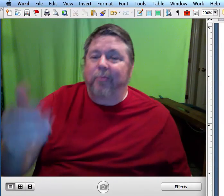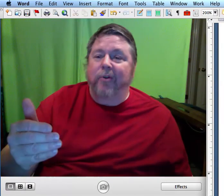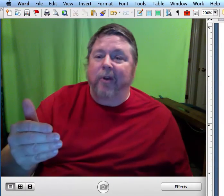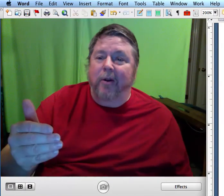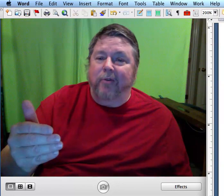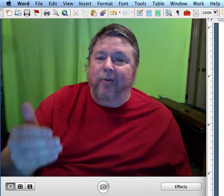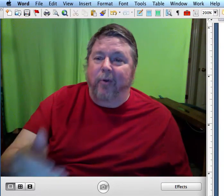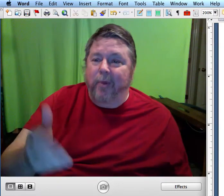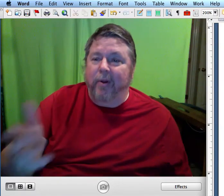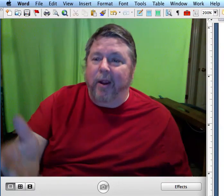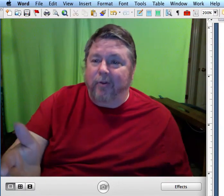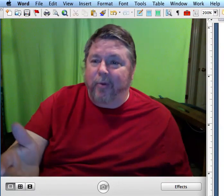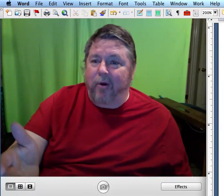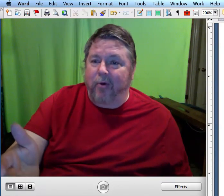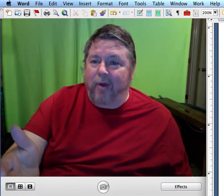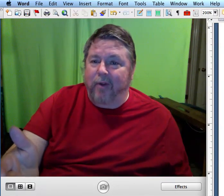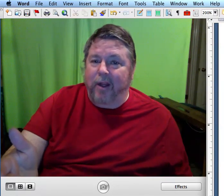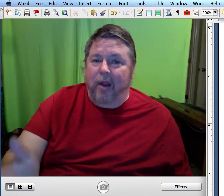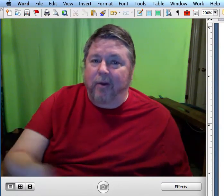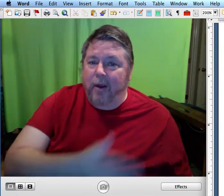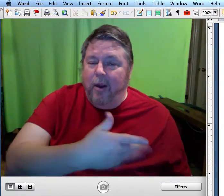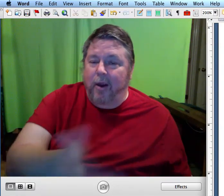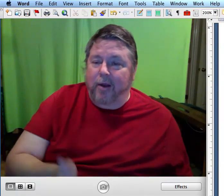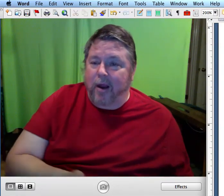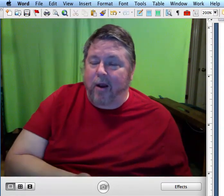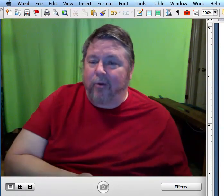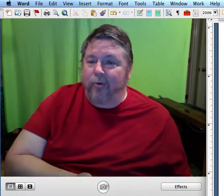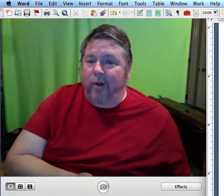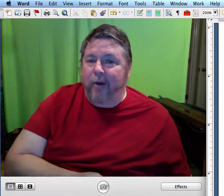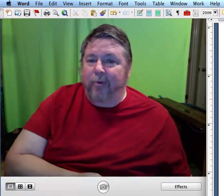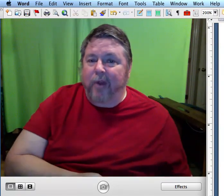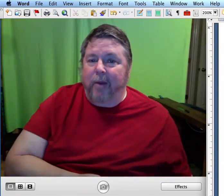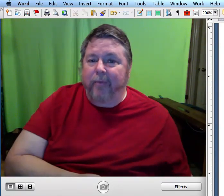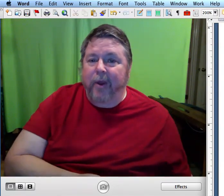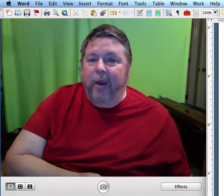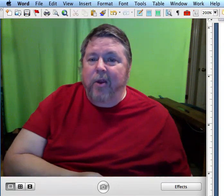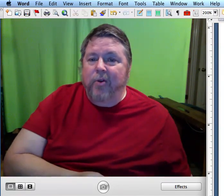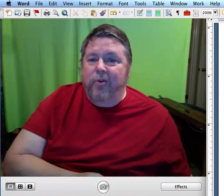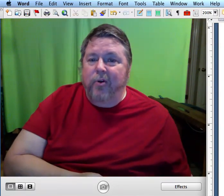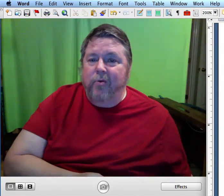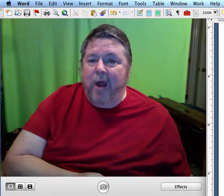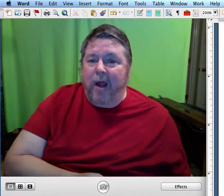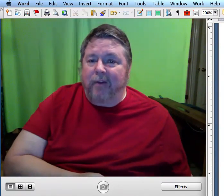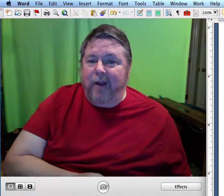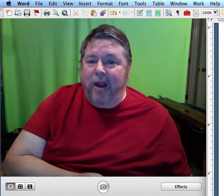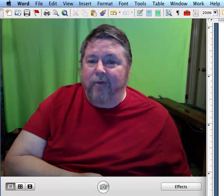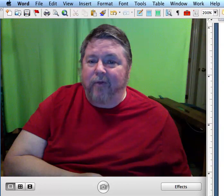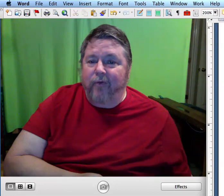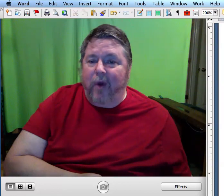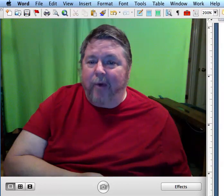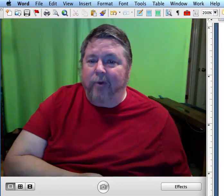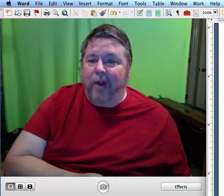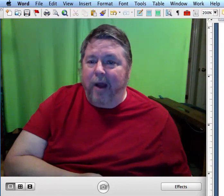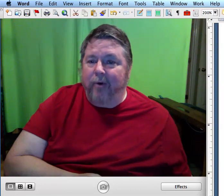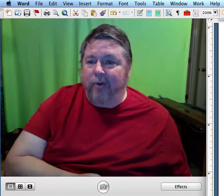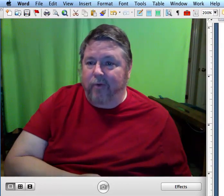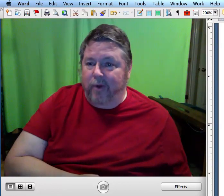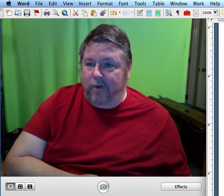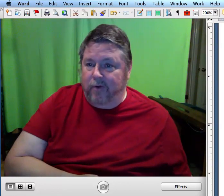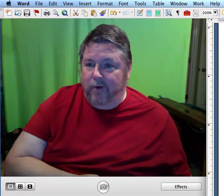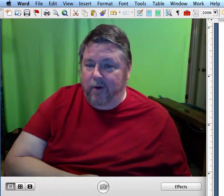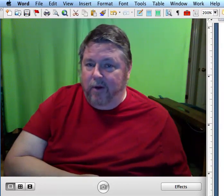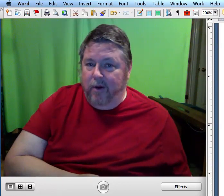Just push a little extra further, build the extra paragraph at the end, and get 125%. Do not slave for hours and hours